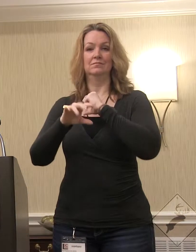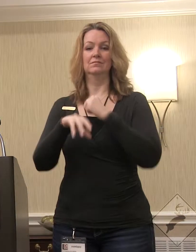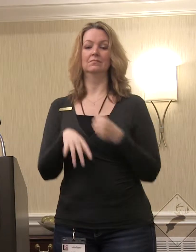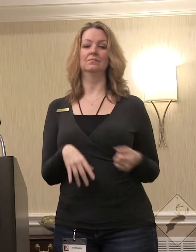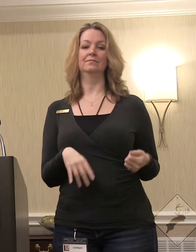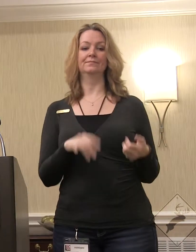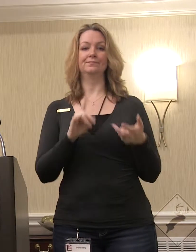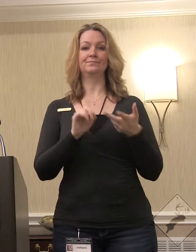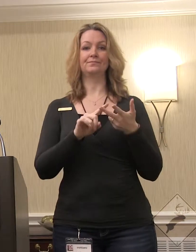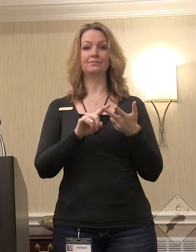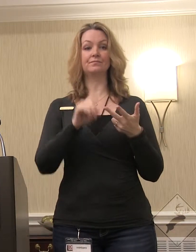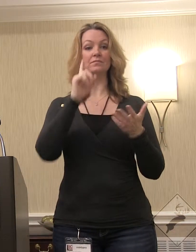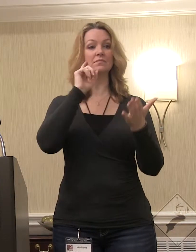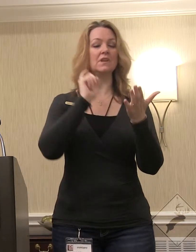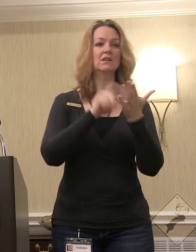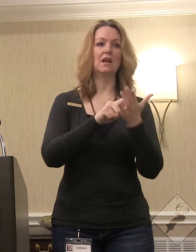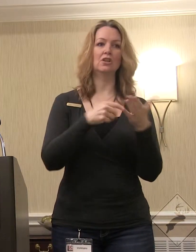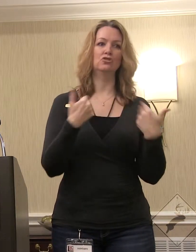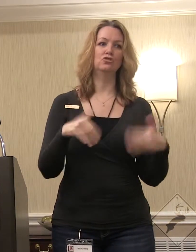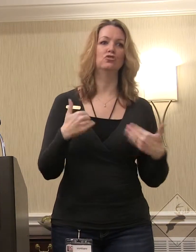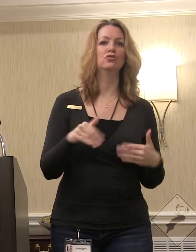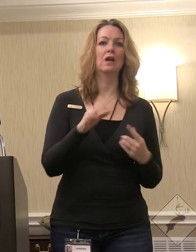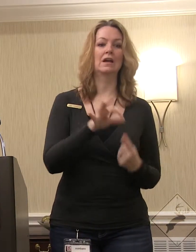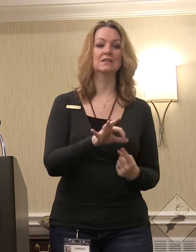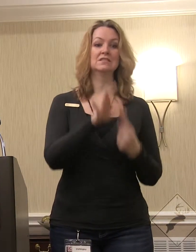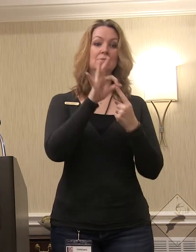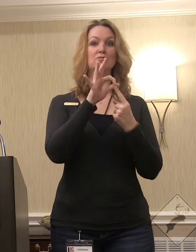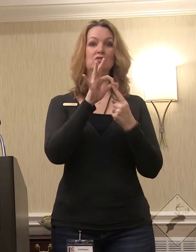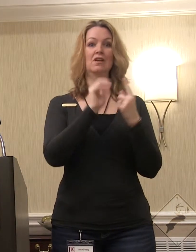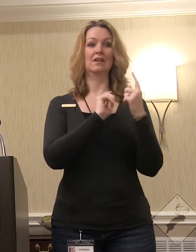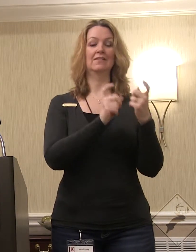Acknowledge exceptional giving exceptionally.